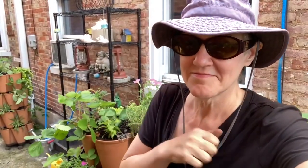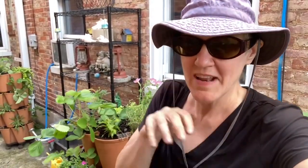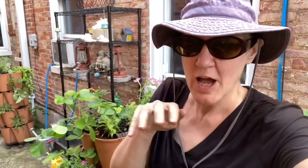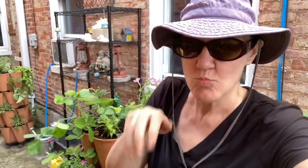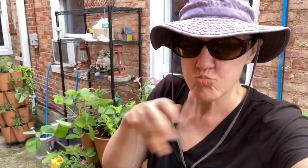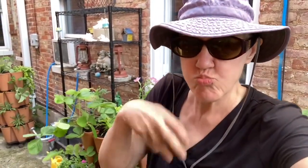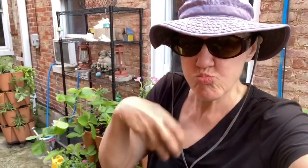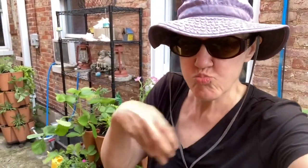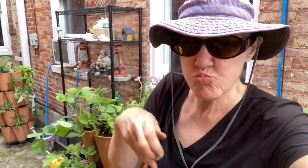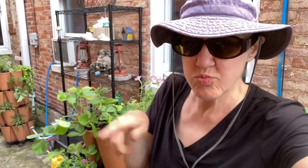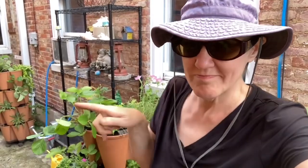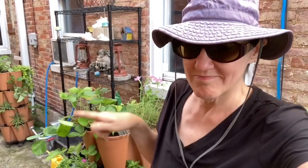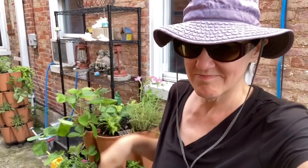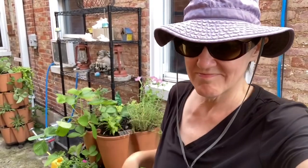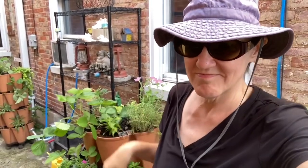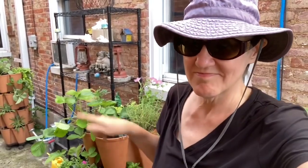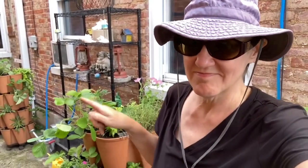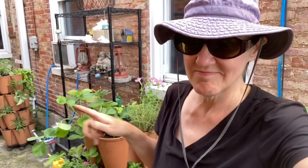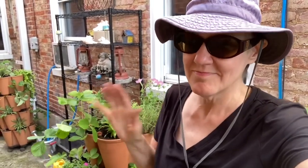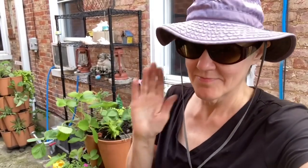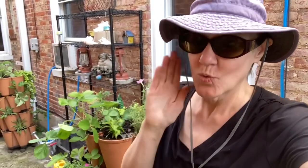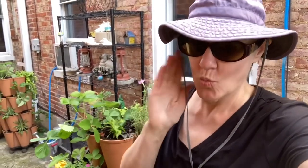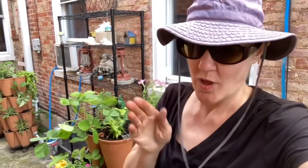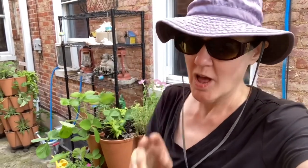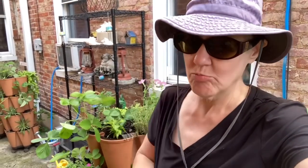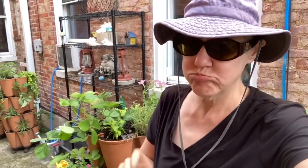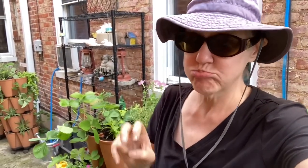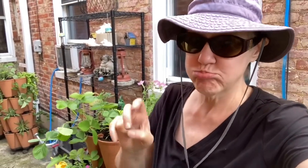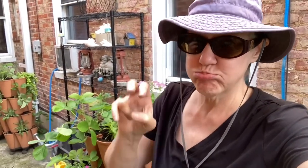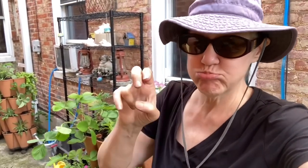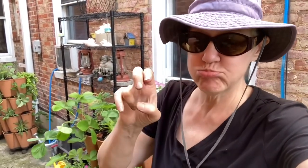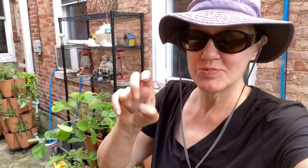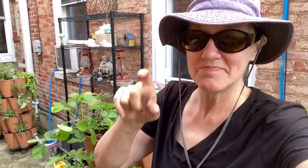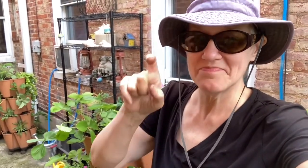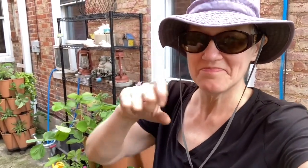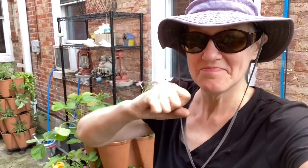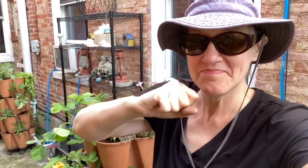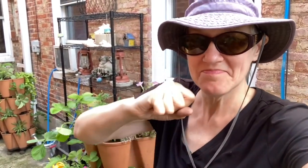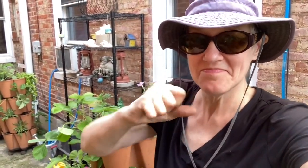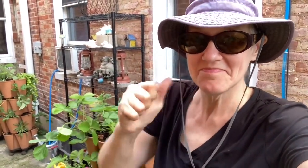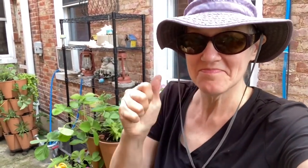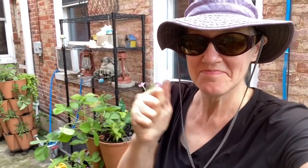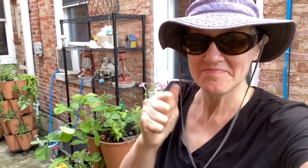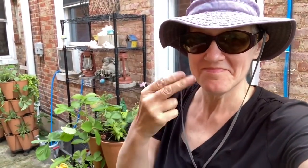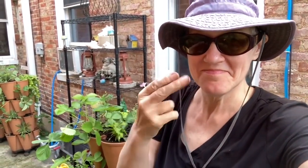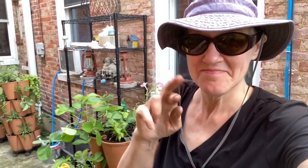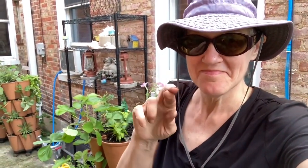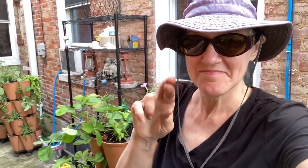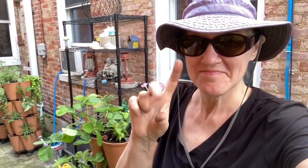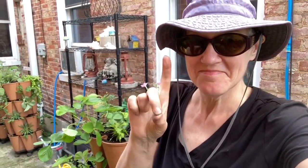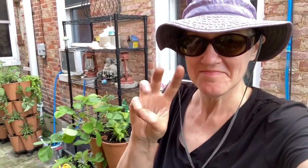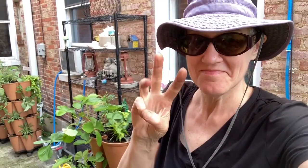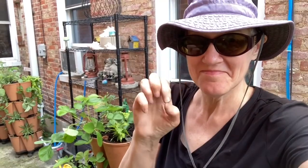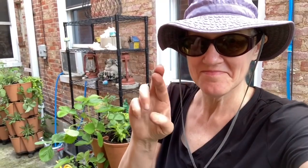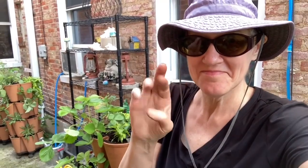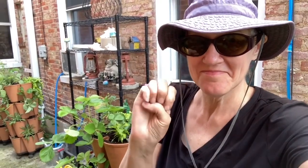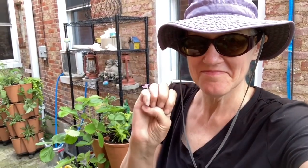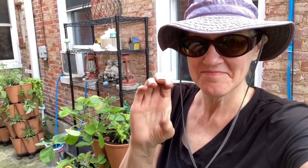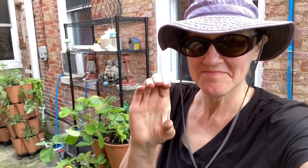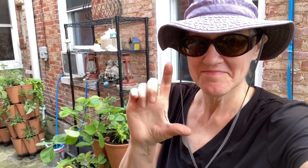Squirrels love to dig in these green stalks. They'll even climb up them. So I'm going to protect the